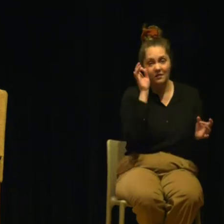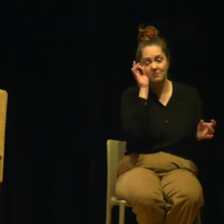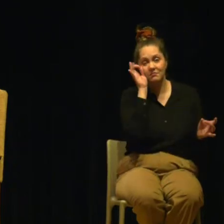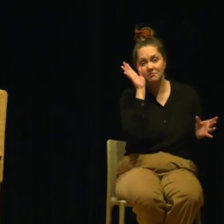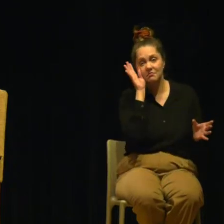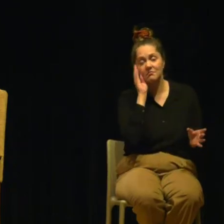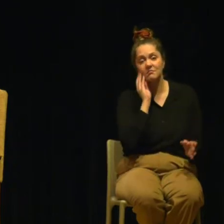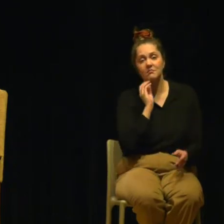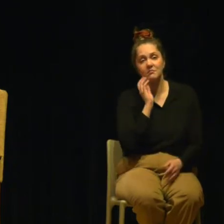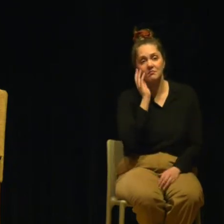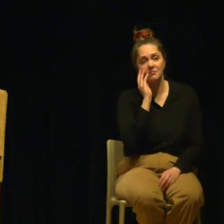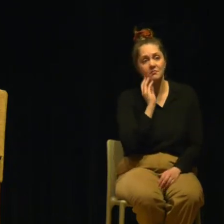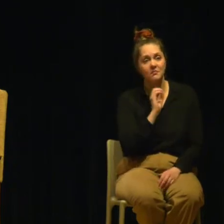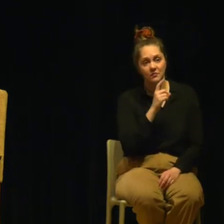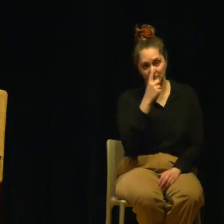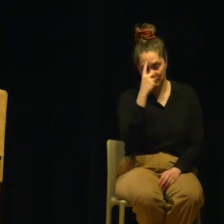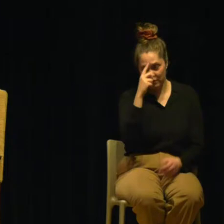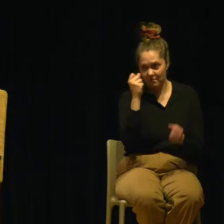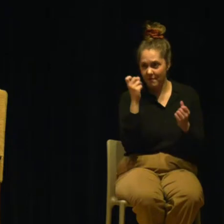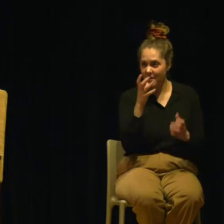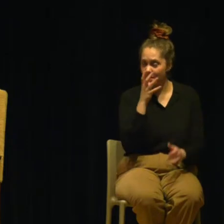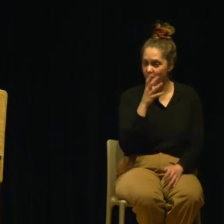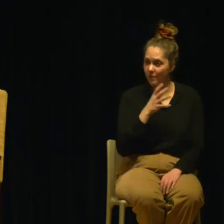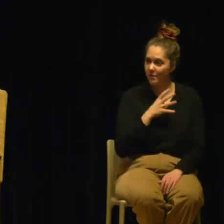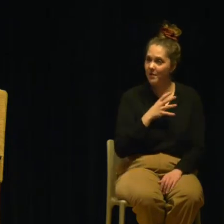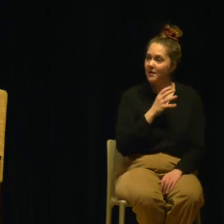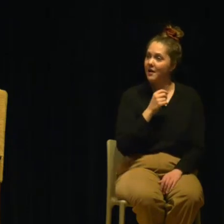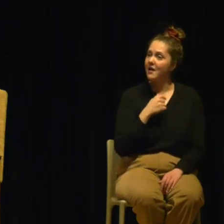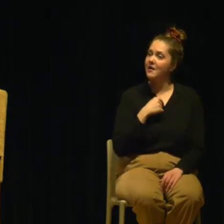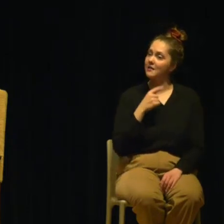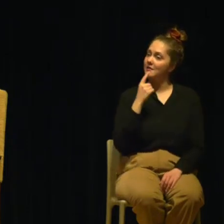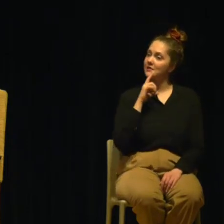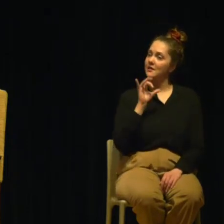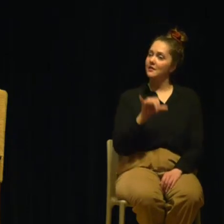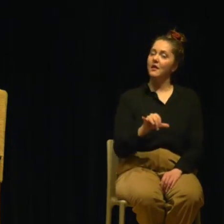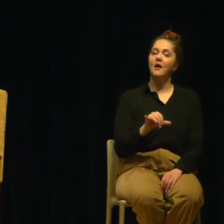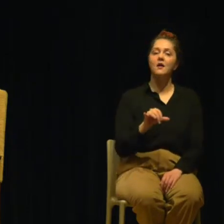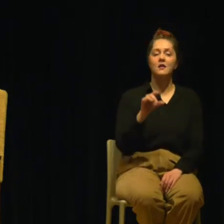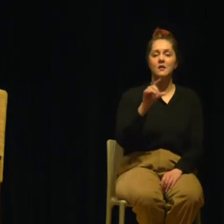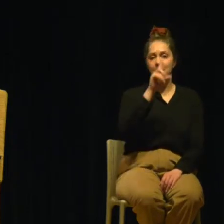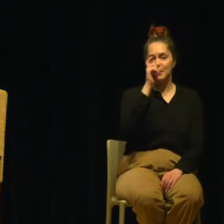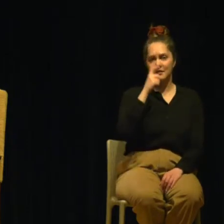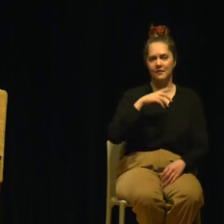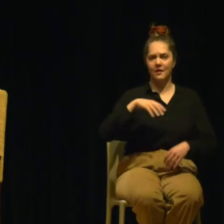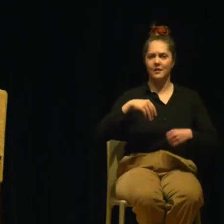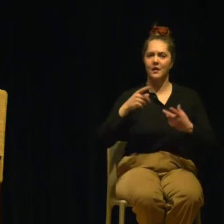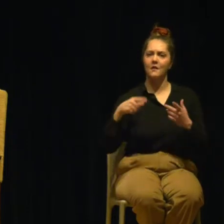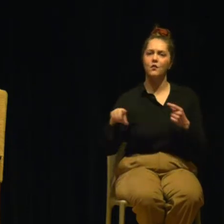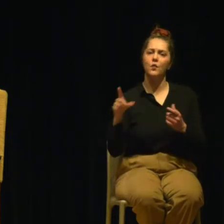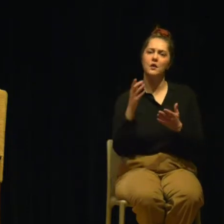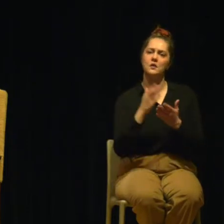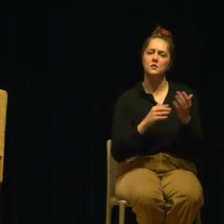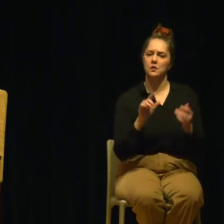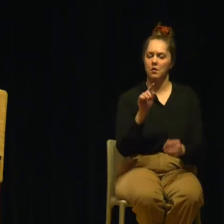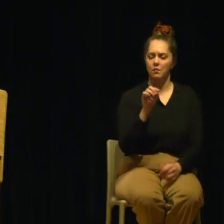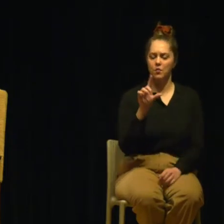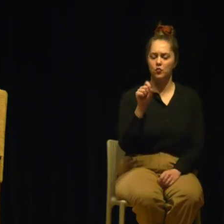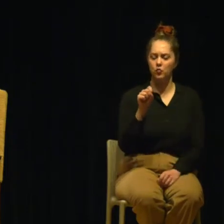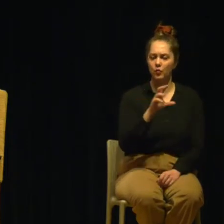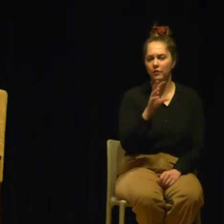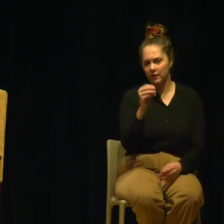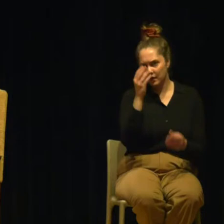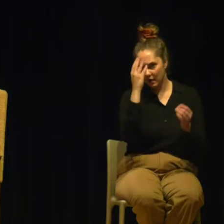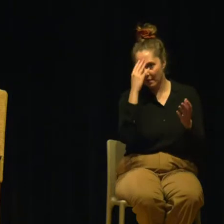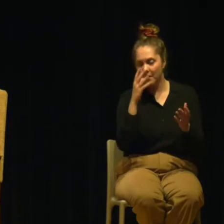a lot of misery for a lot of women. And I say this to say, I gave you some of the tools and the